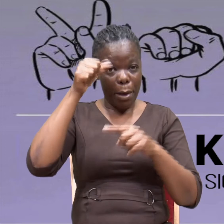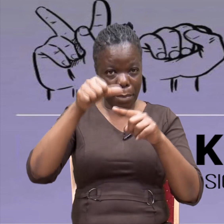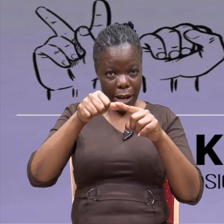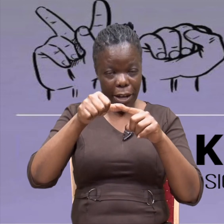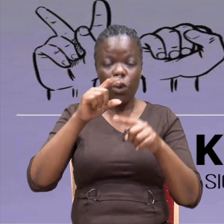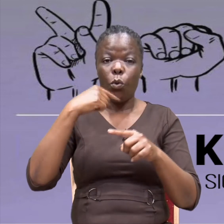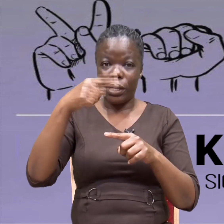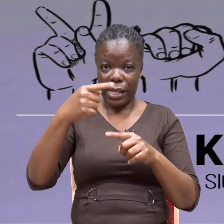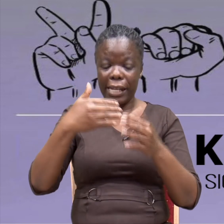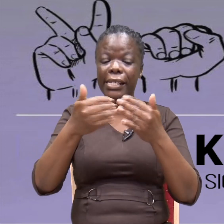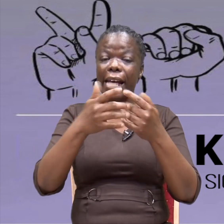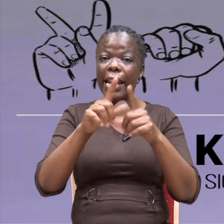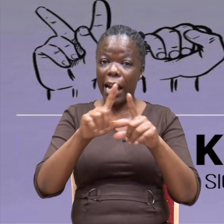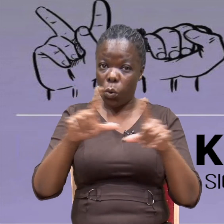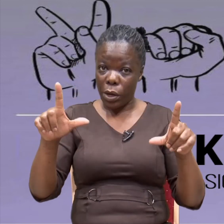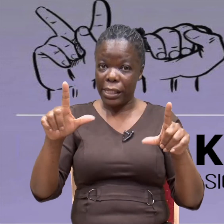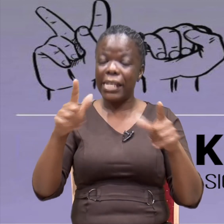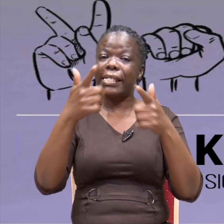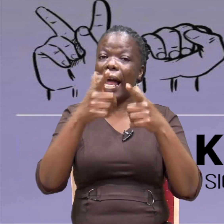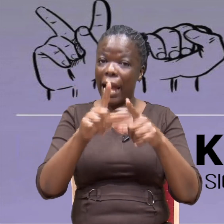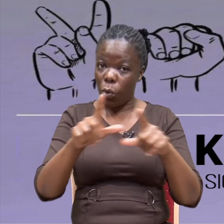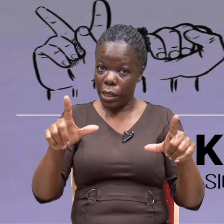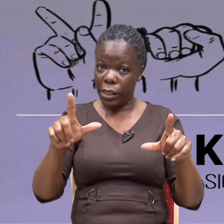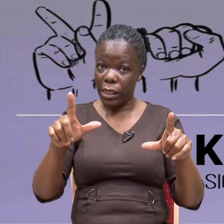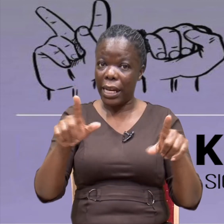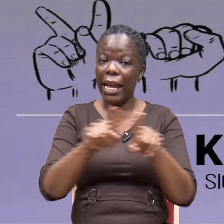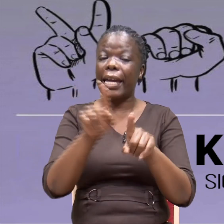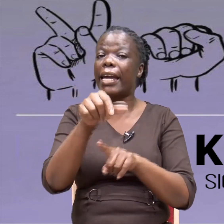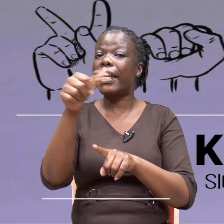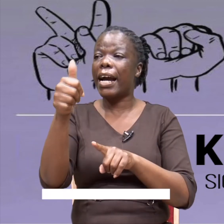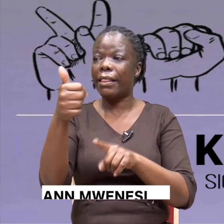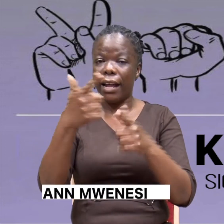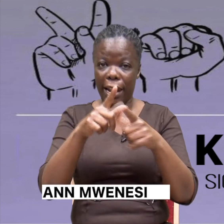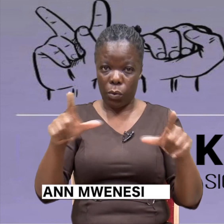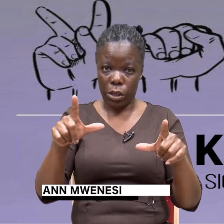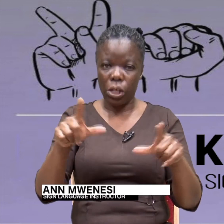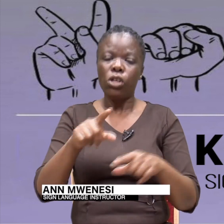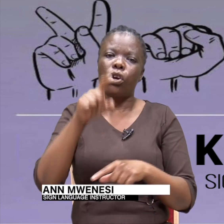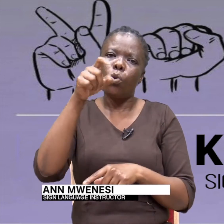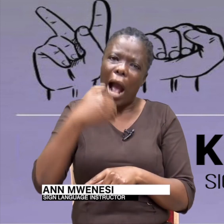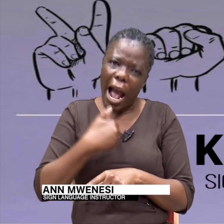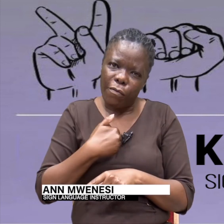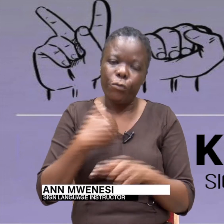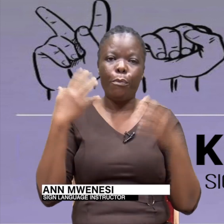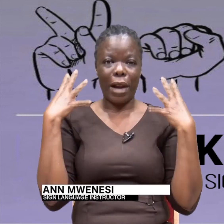Remember, we said sign language is a language like any other language. So you have to